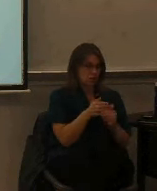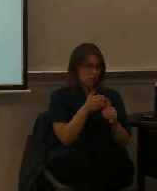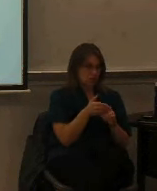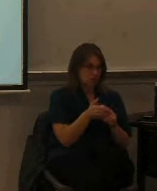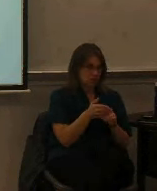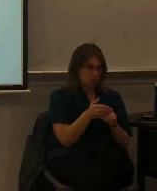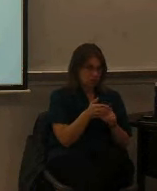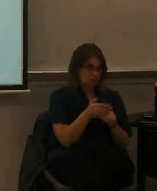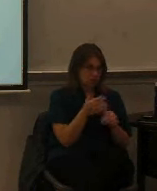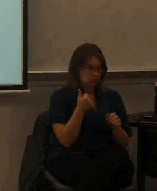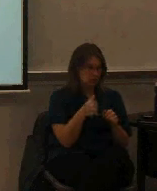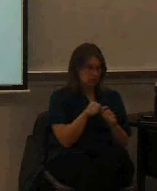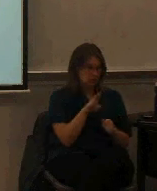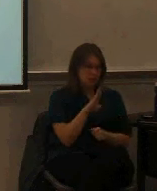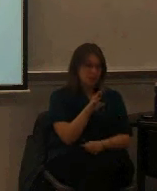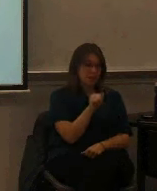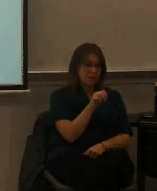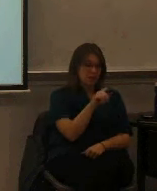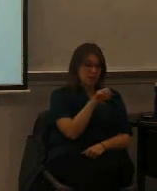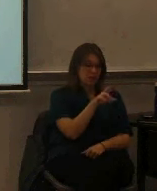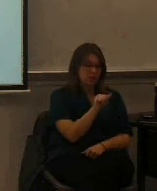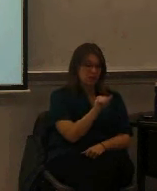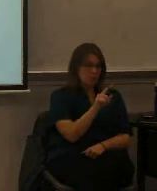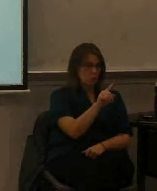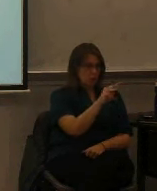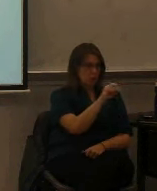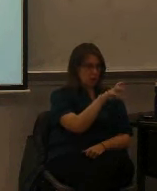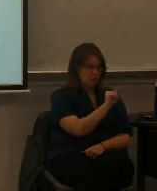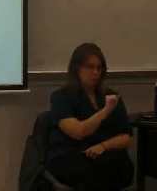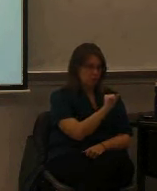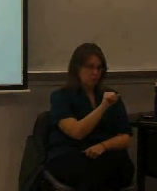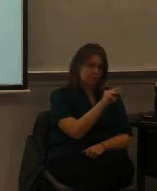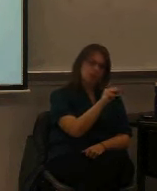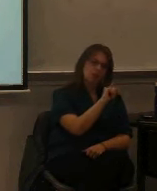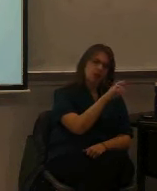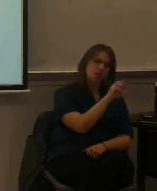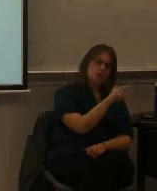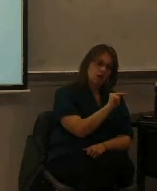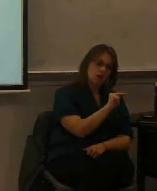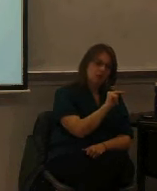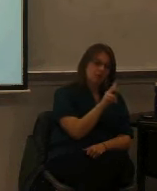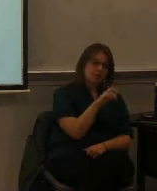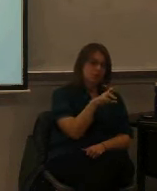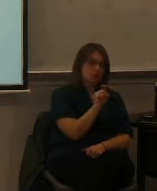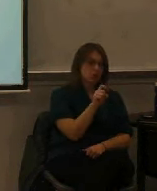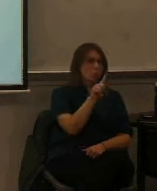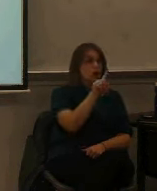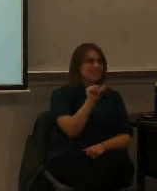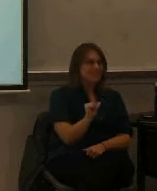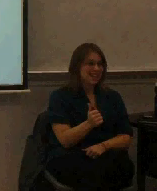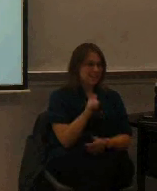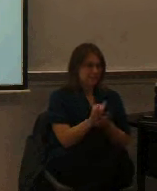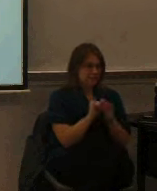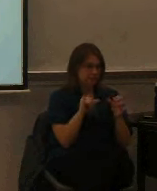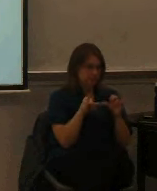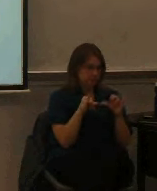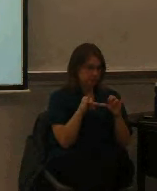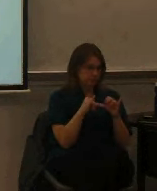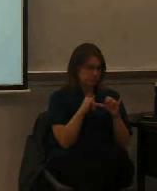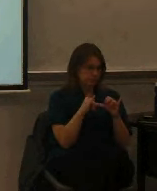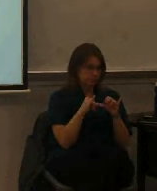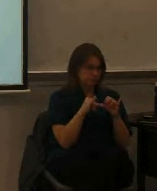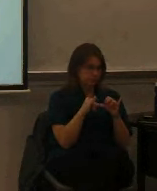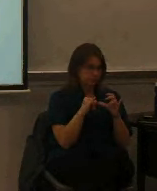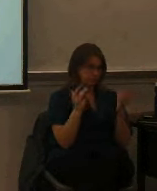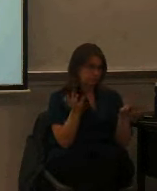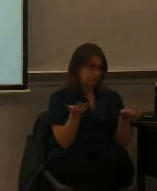in that size. So remember, bacteria are about a micron across, and viruses are 1/10 that size or smaller. Most are. There's